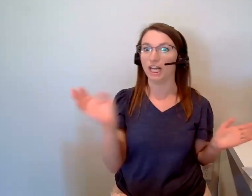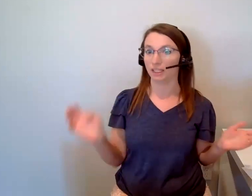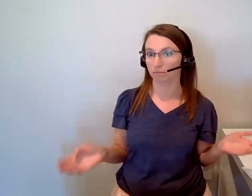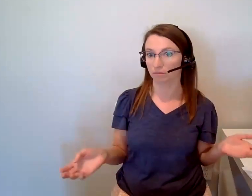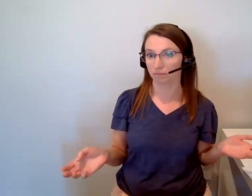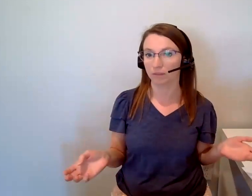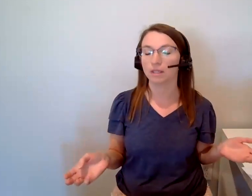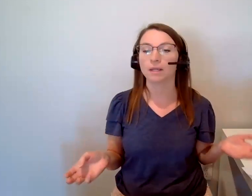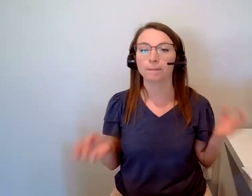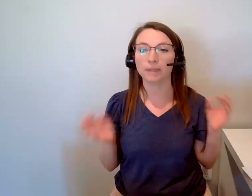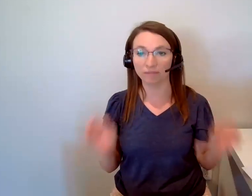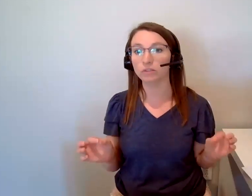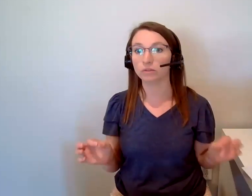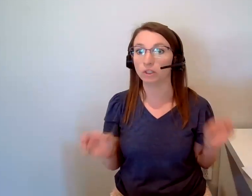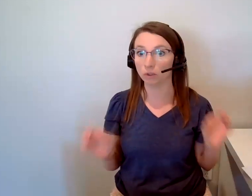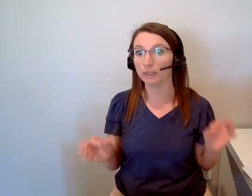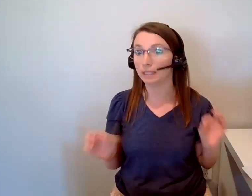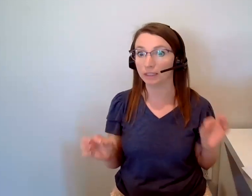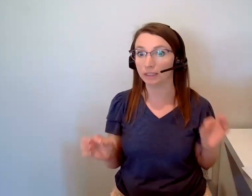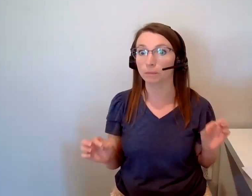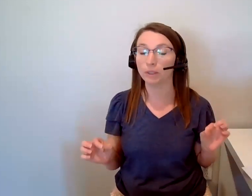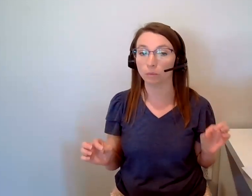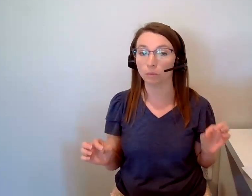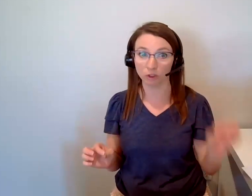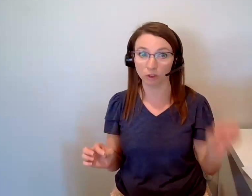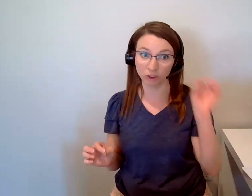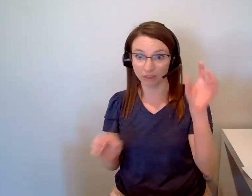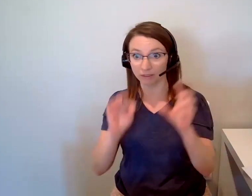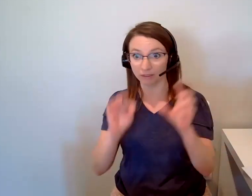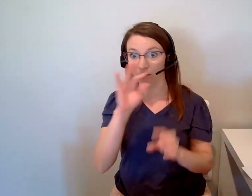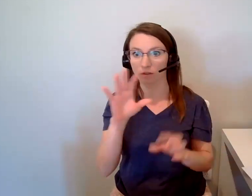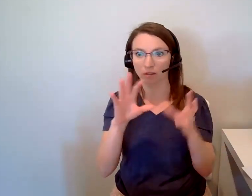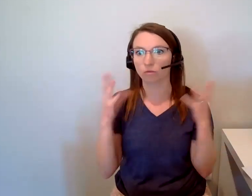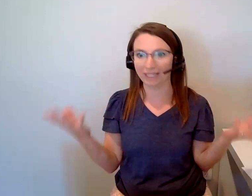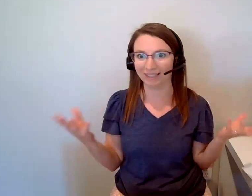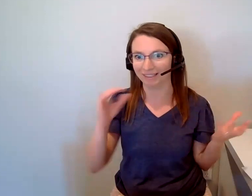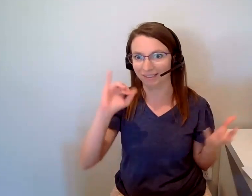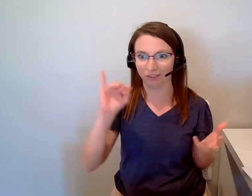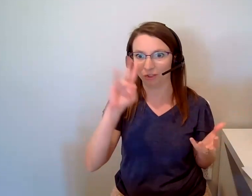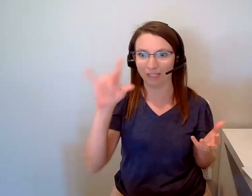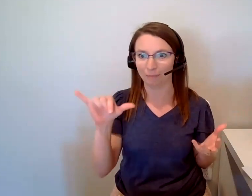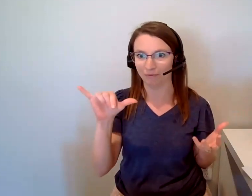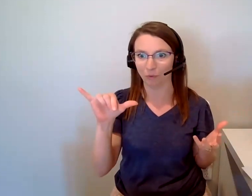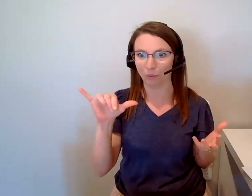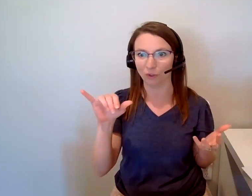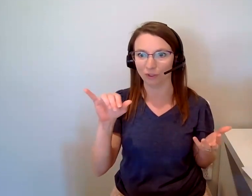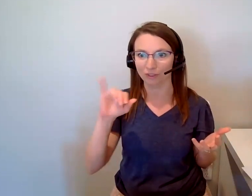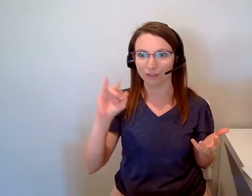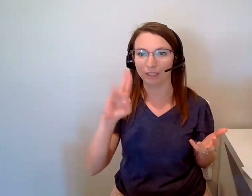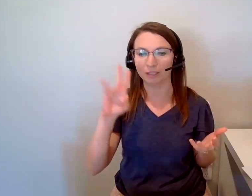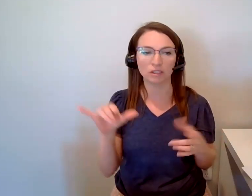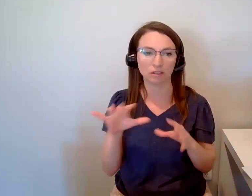July. But eventually you're going to get to the point where you're just going to recognize the shape of the word, especially